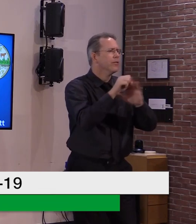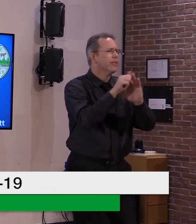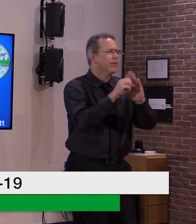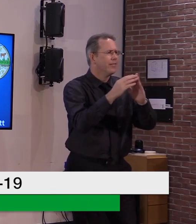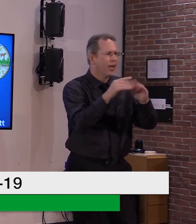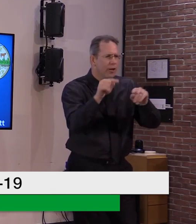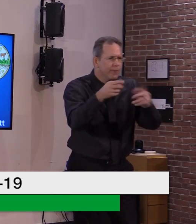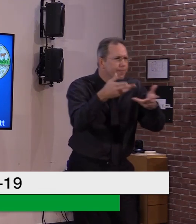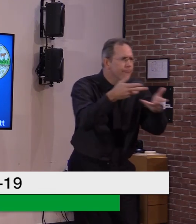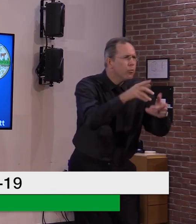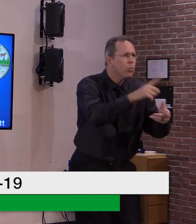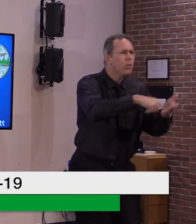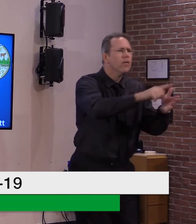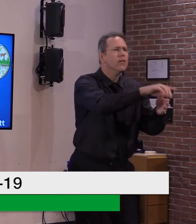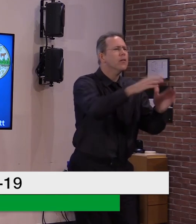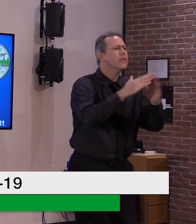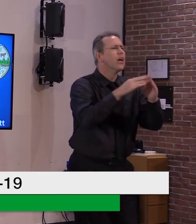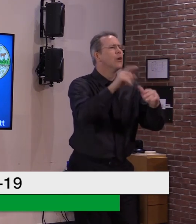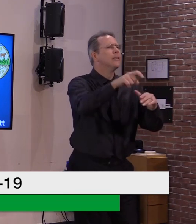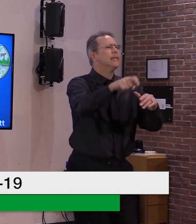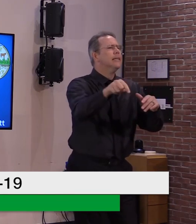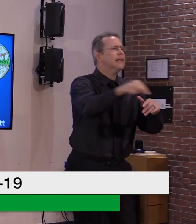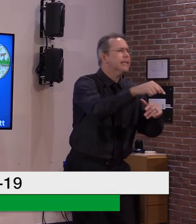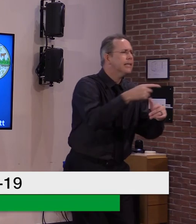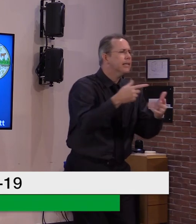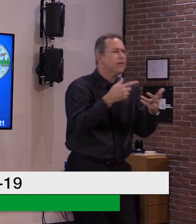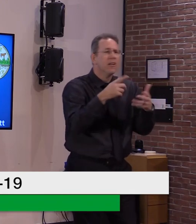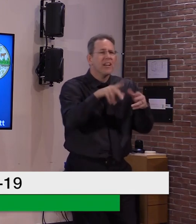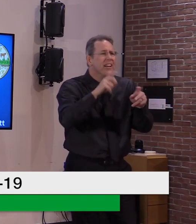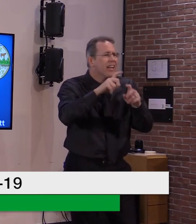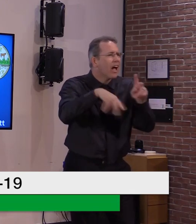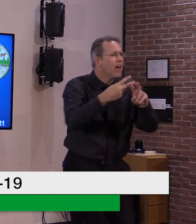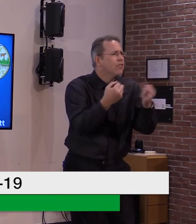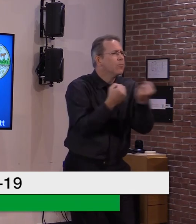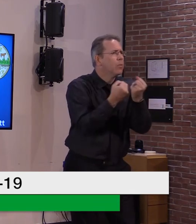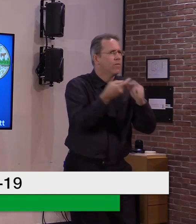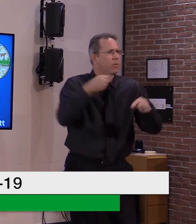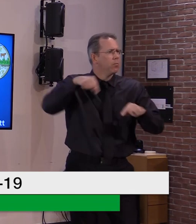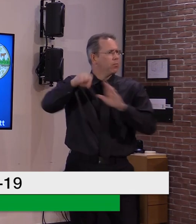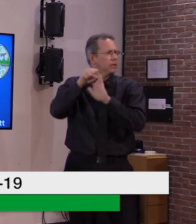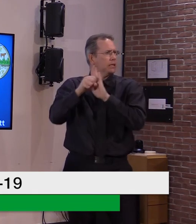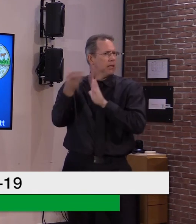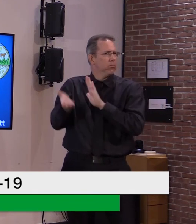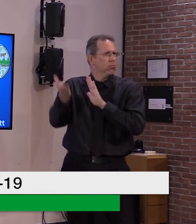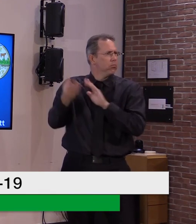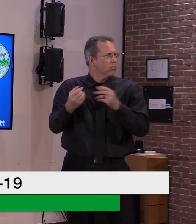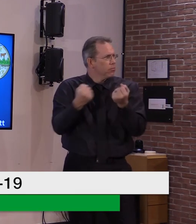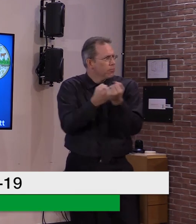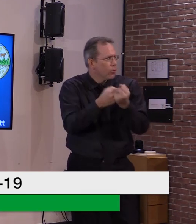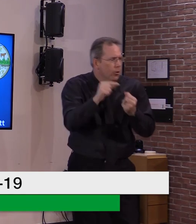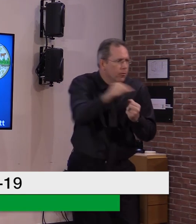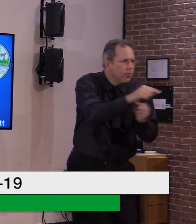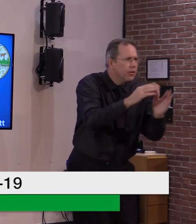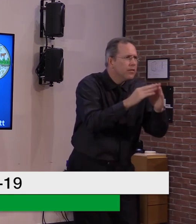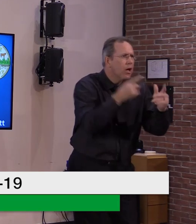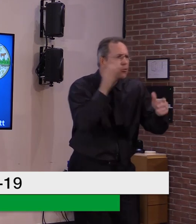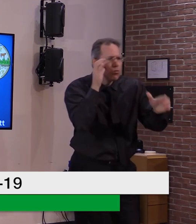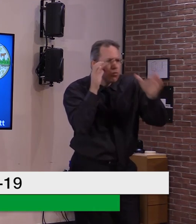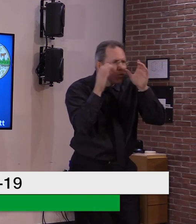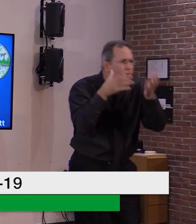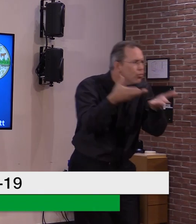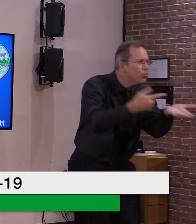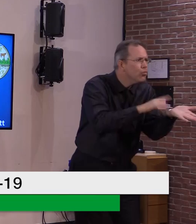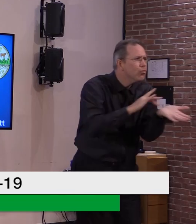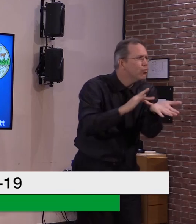additional support for places that are experiencing outbreaks right now um we did have some